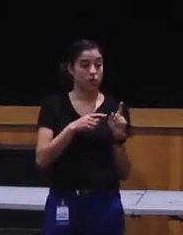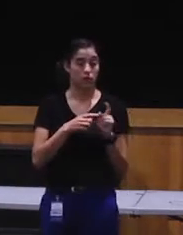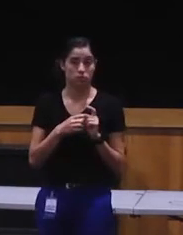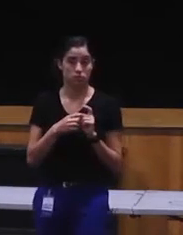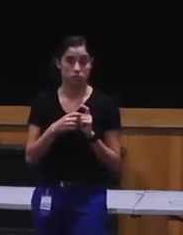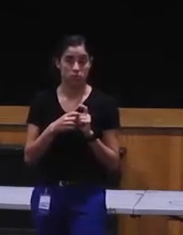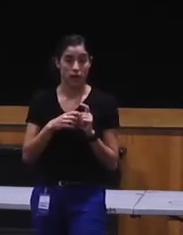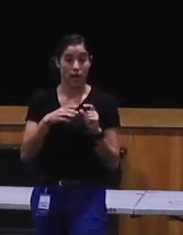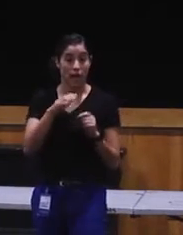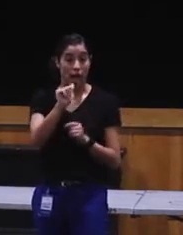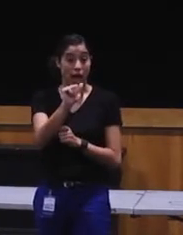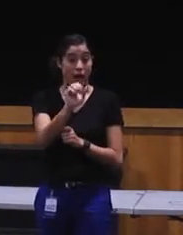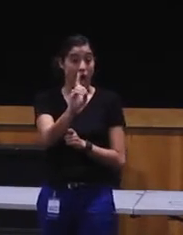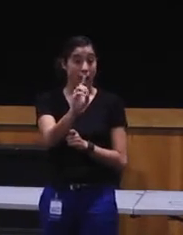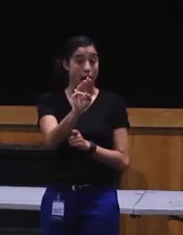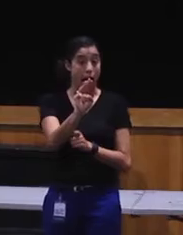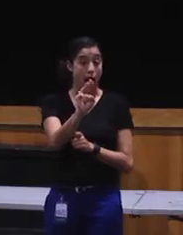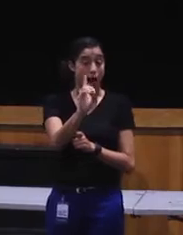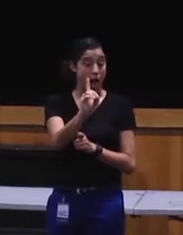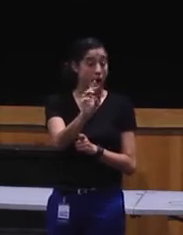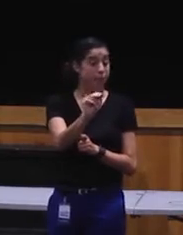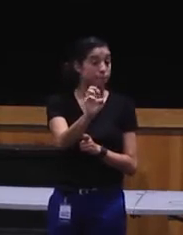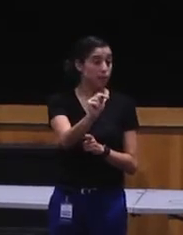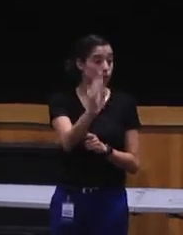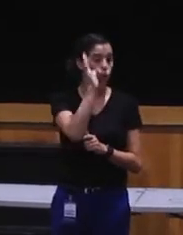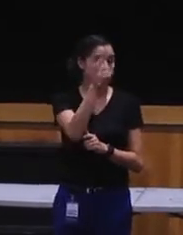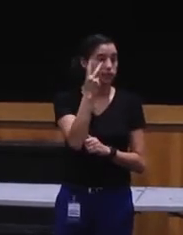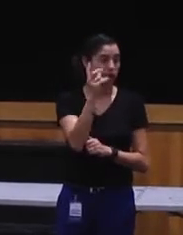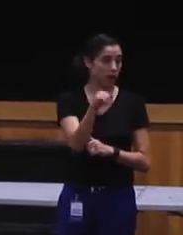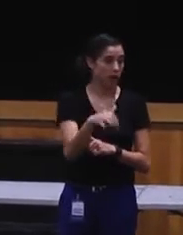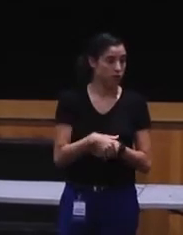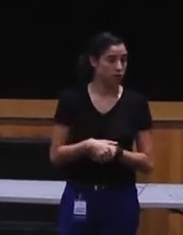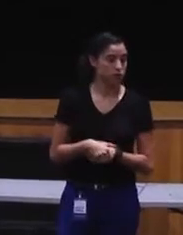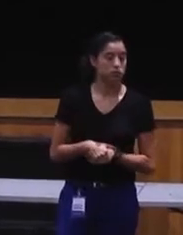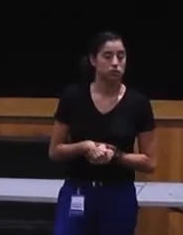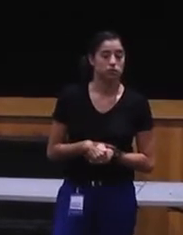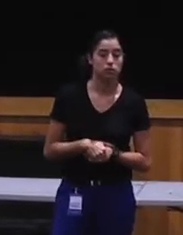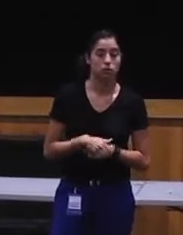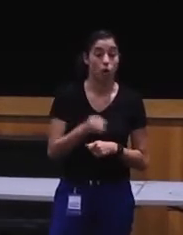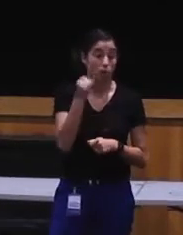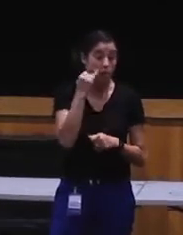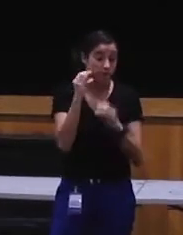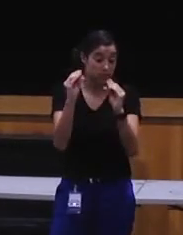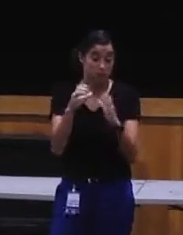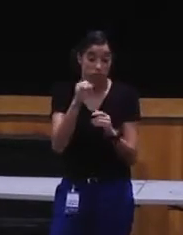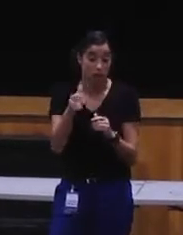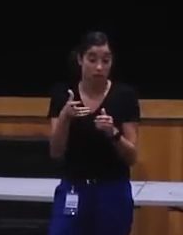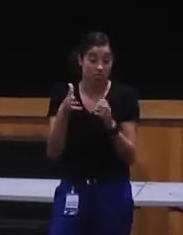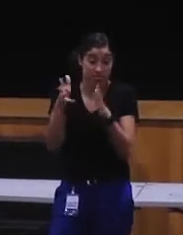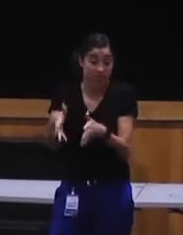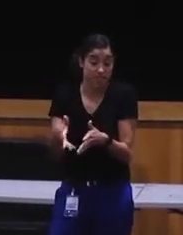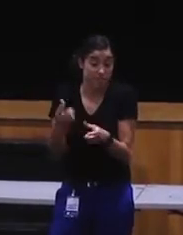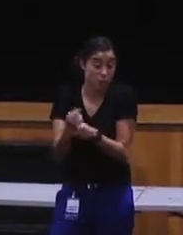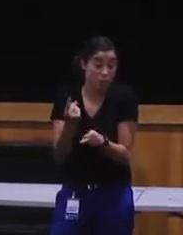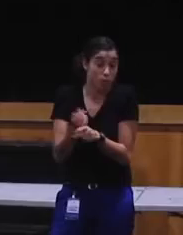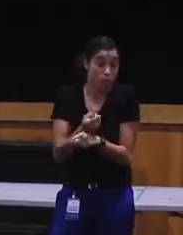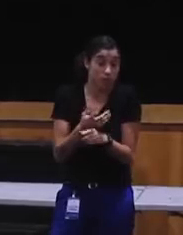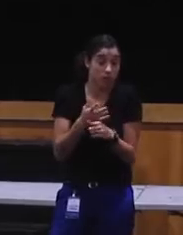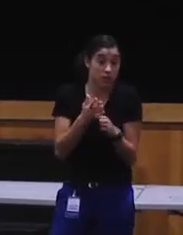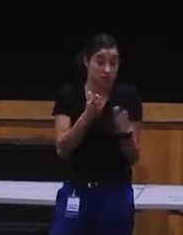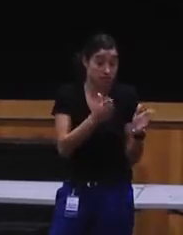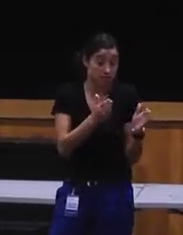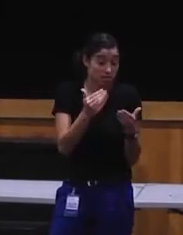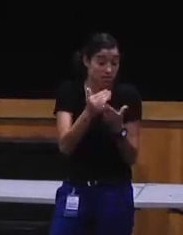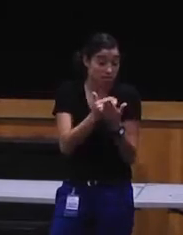The admin at the school is able to see that. So if they're not leaving you adequate directions, they're not leaving you lesson plans, then they can have